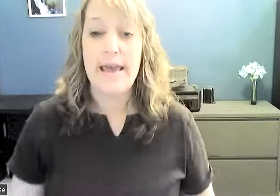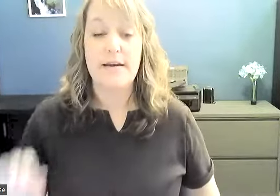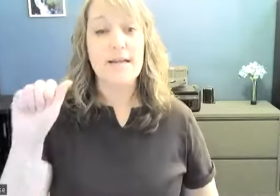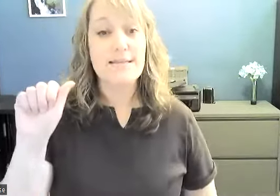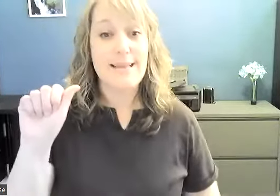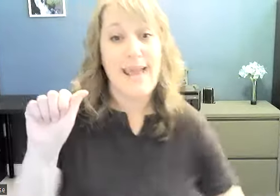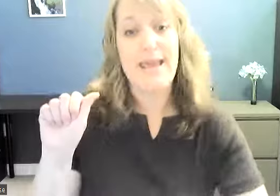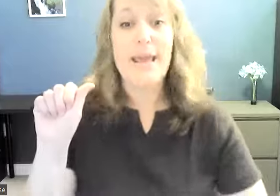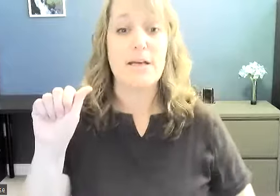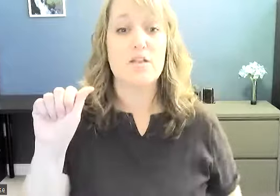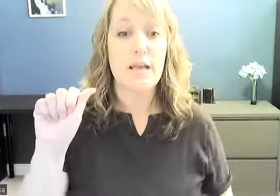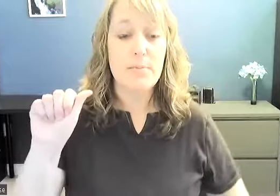Canada is an A hand shape.